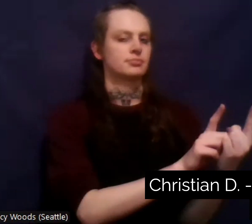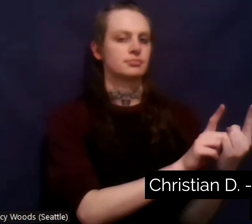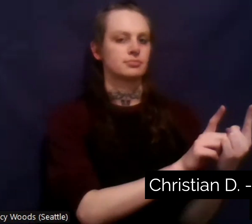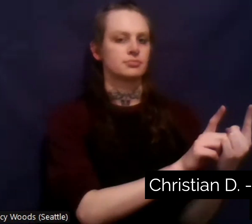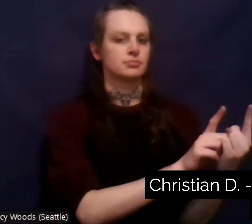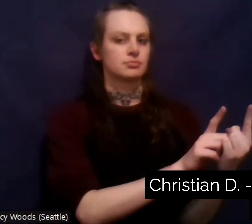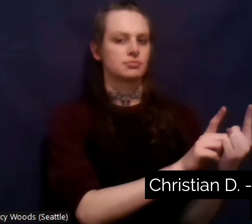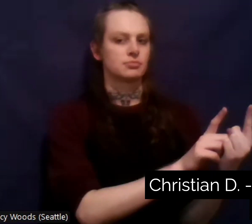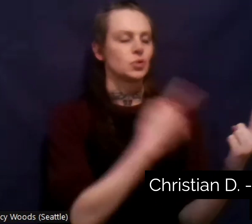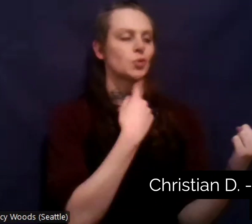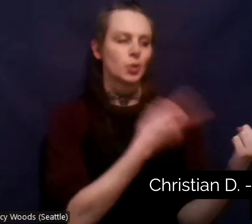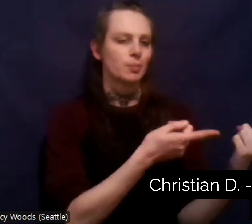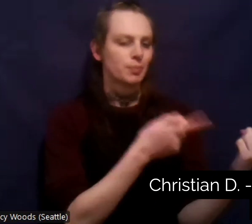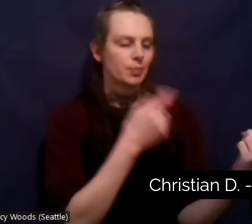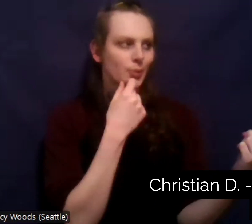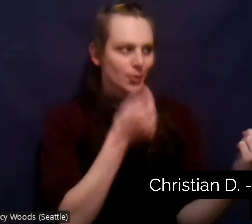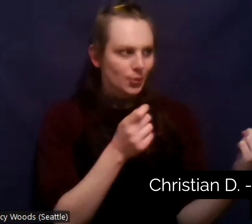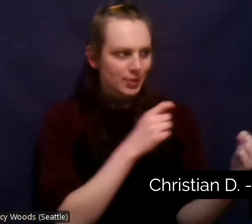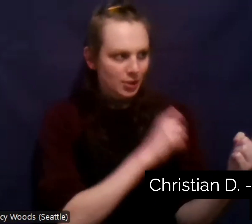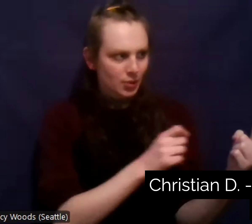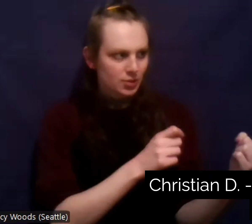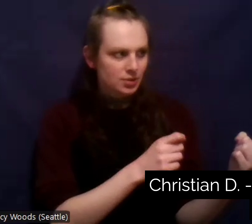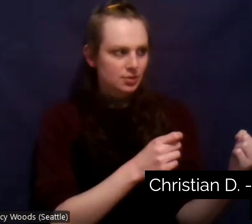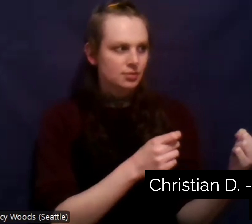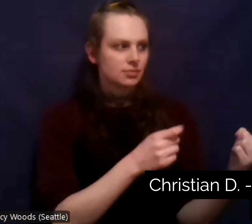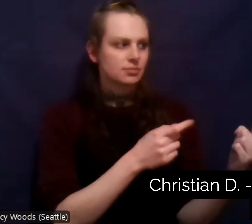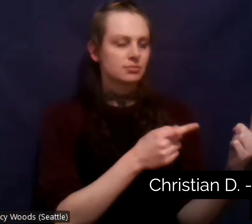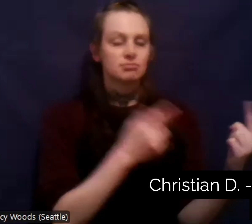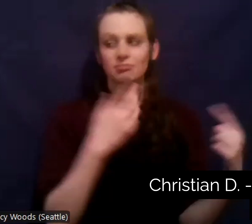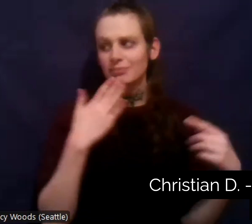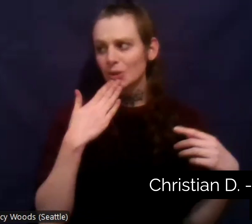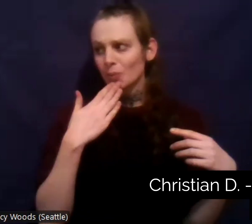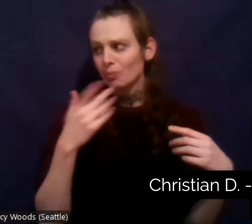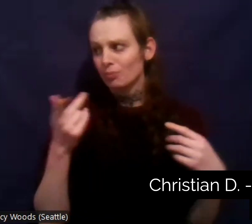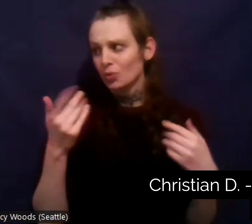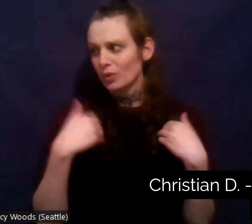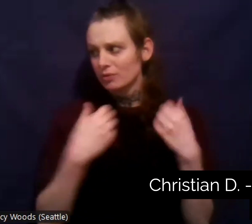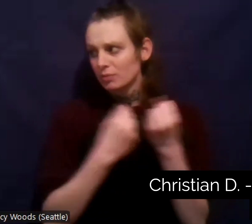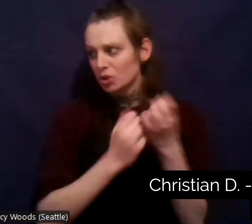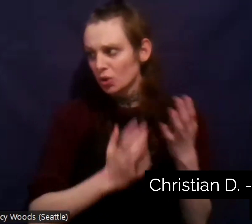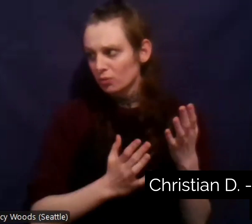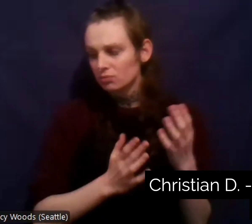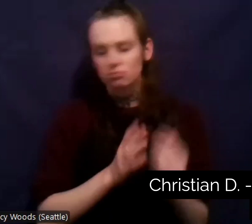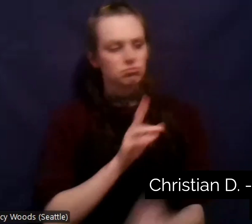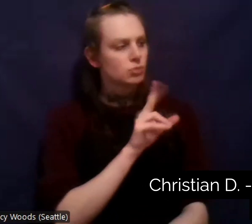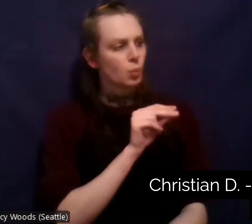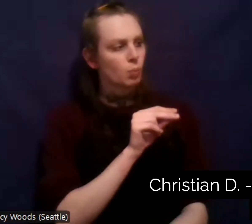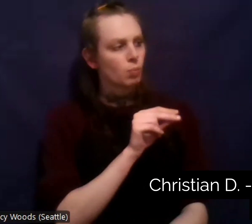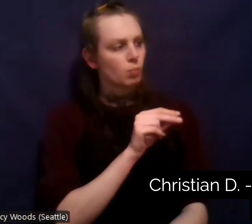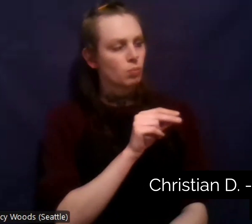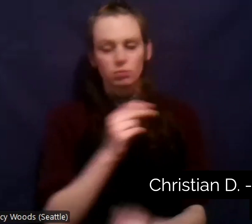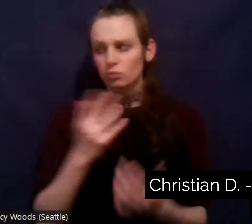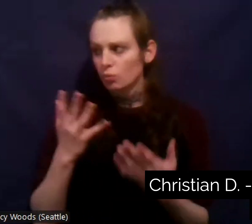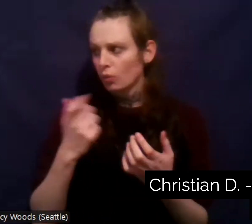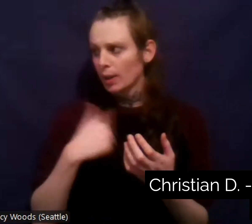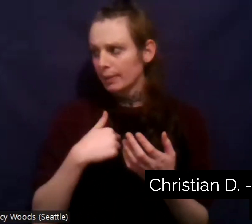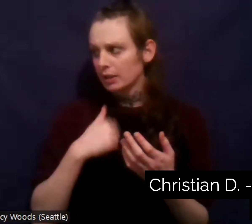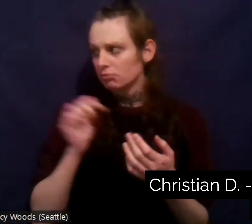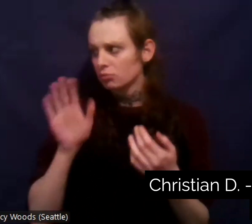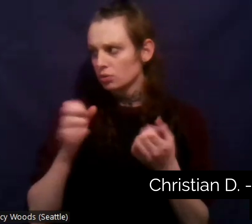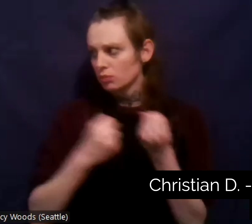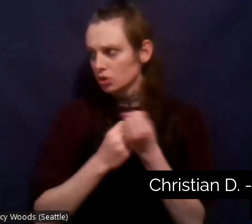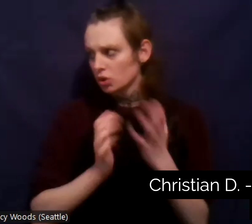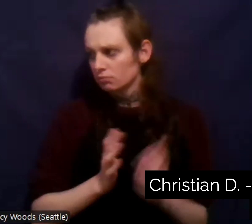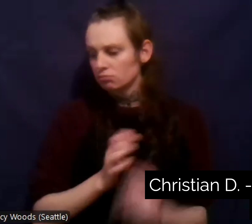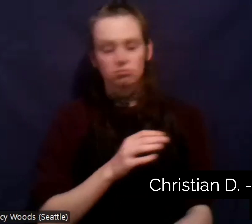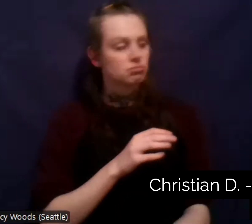you. Do you have a sponsor?" I said no, and he said, "You want me to be your sponsor?" I said yes. And um,